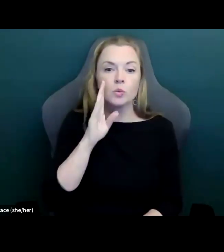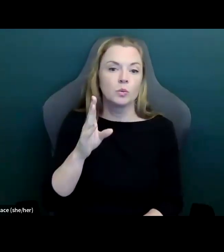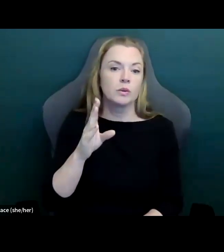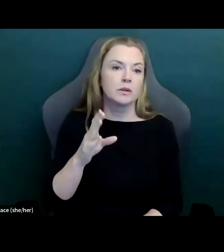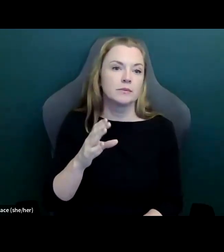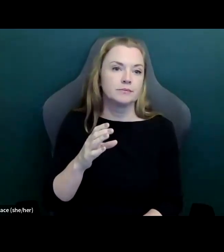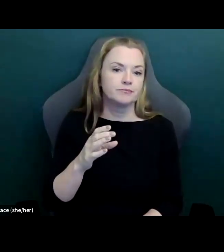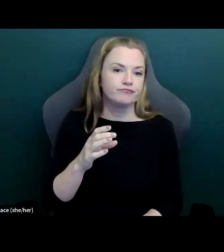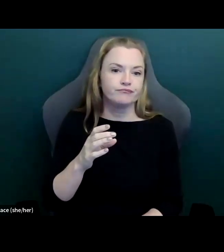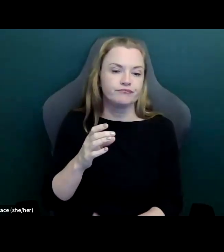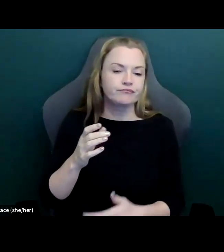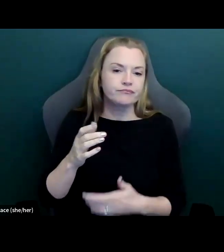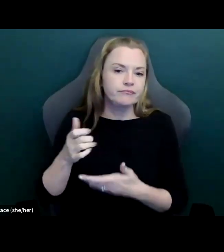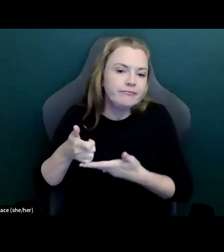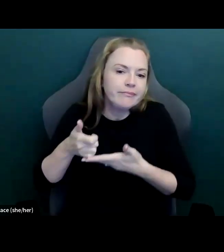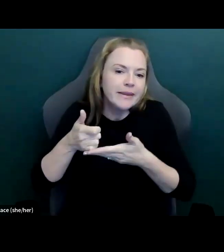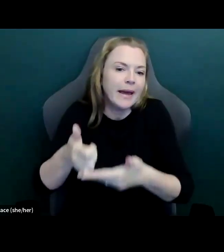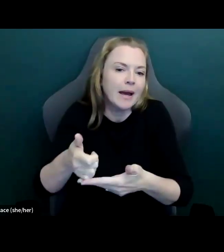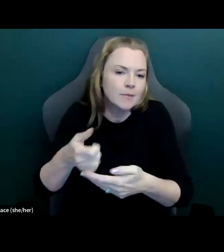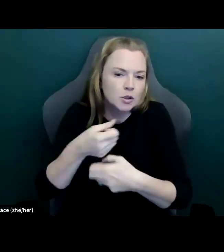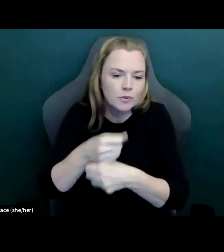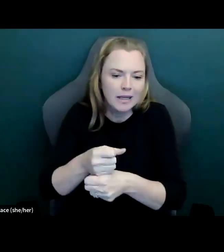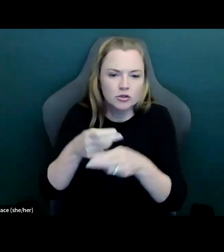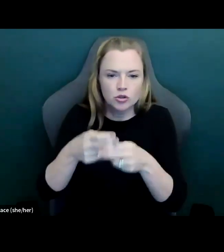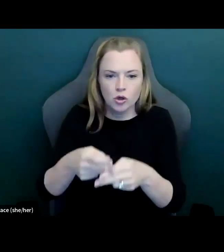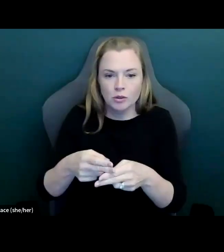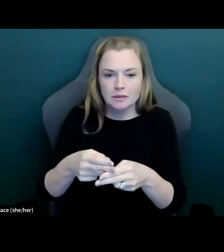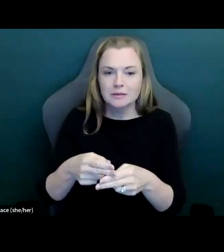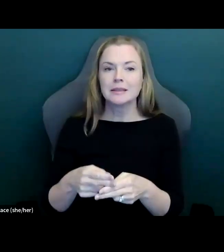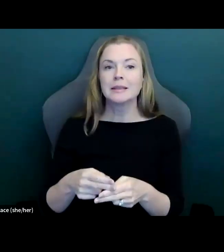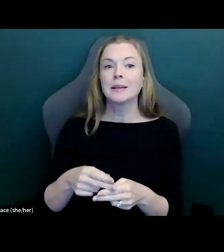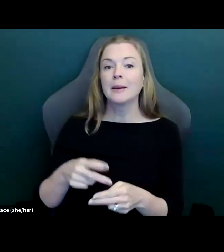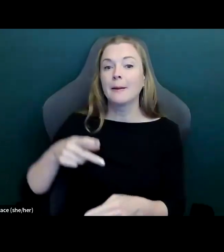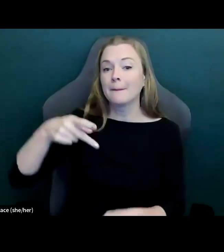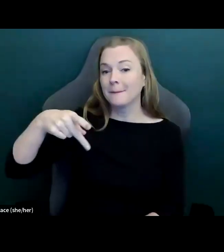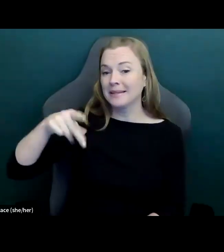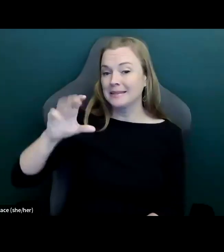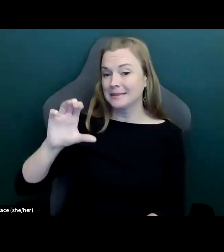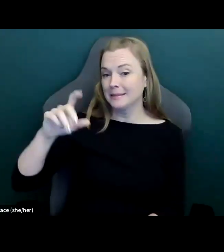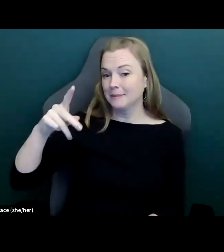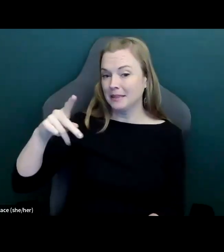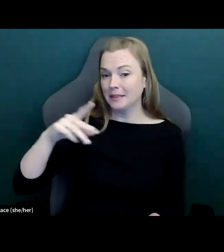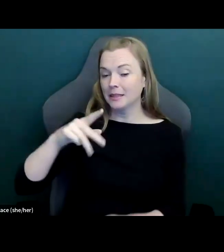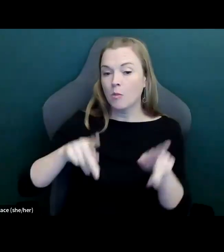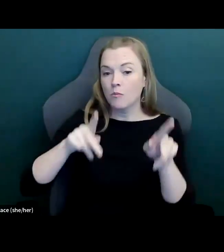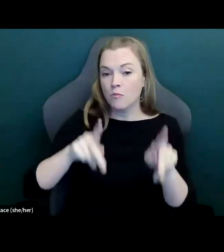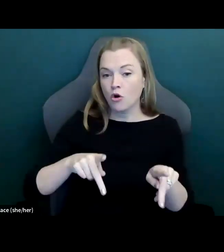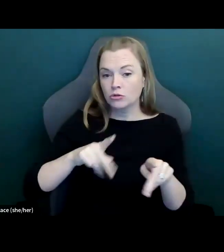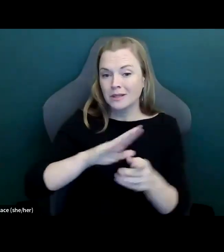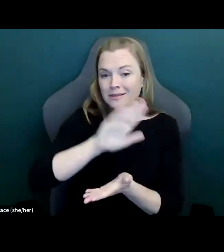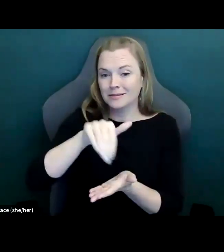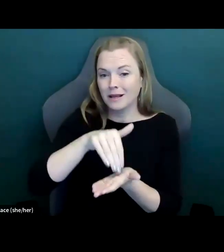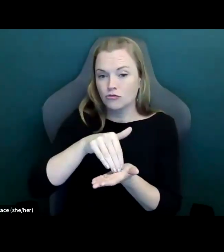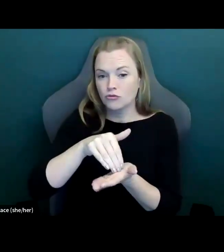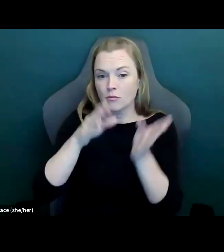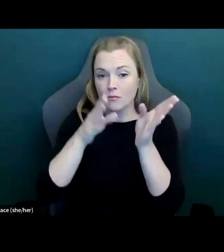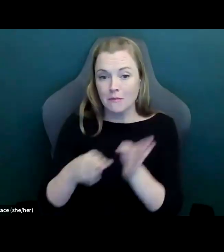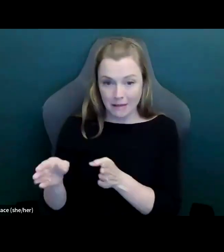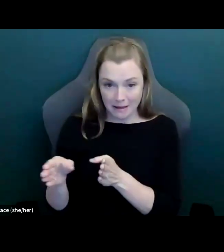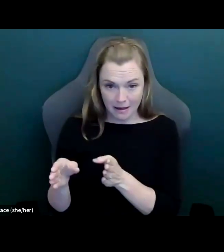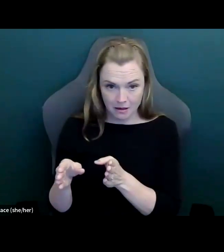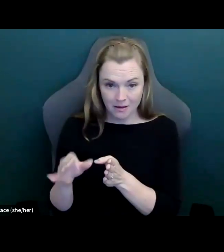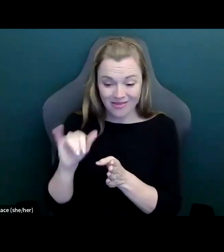in creating a person-centered plan for your adult child. And that person-centered plan will come with